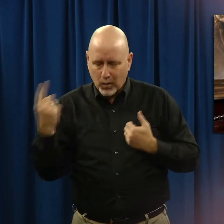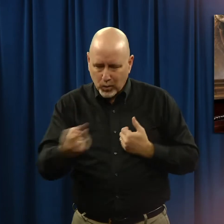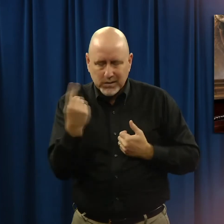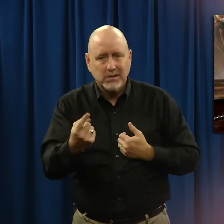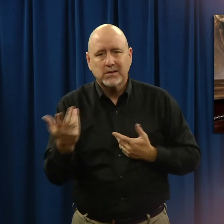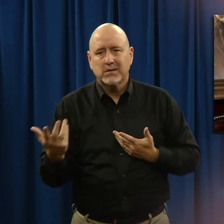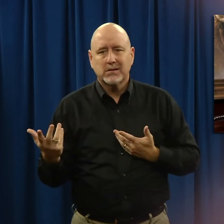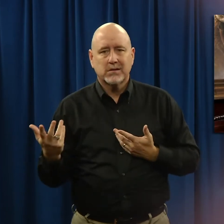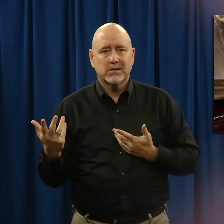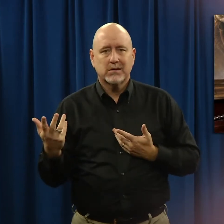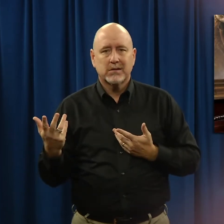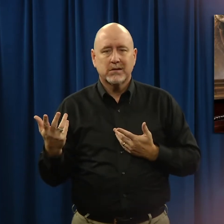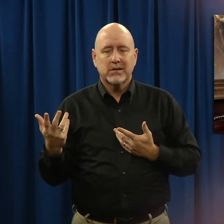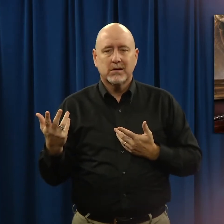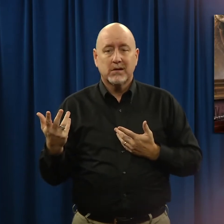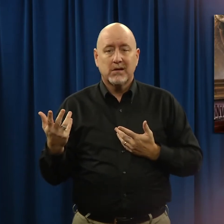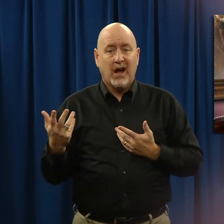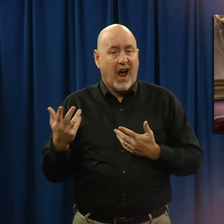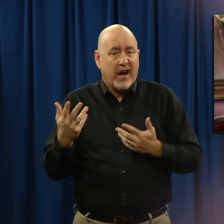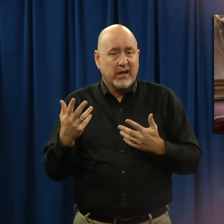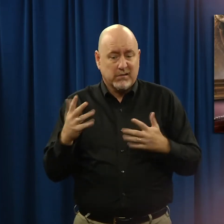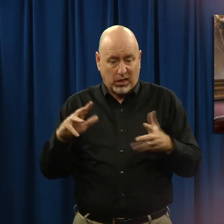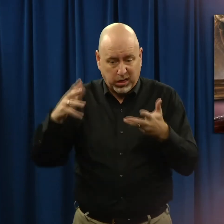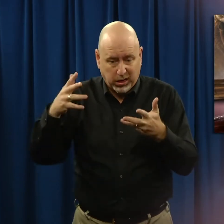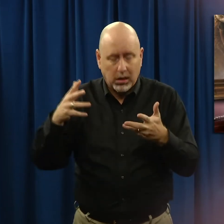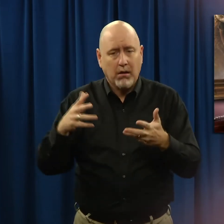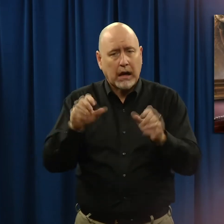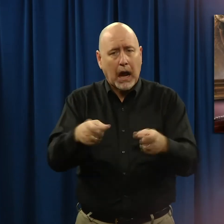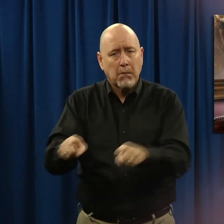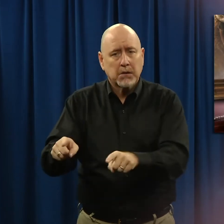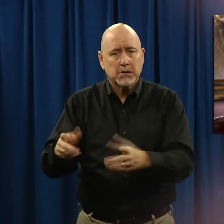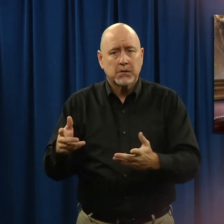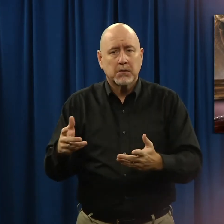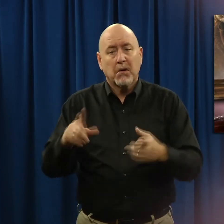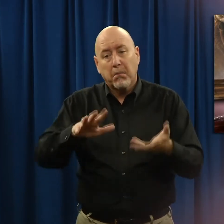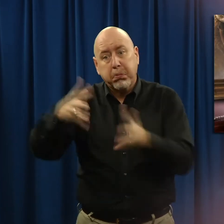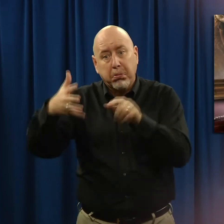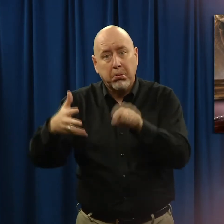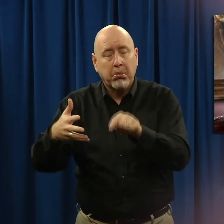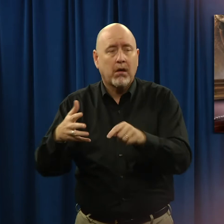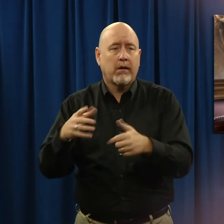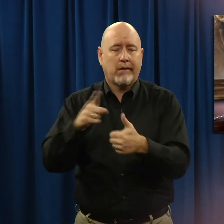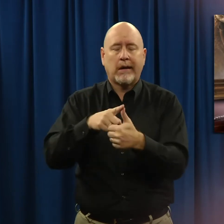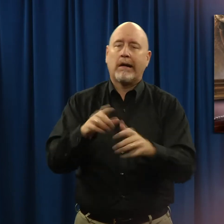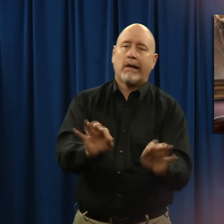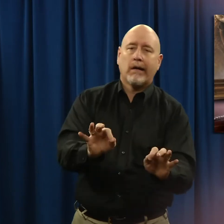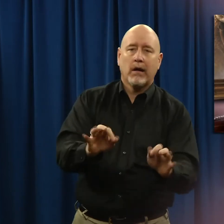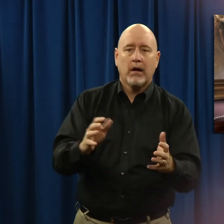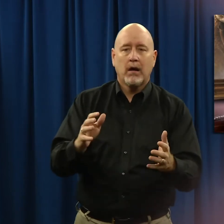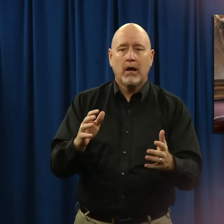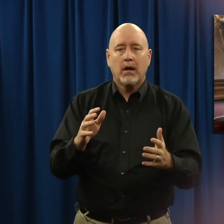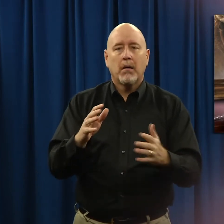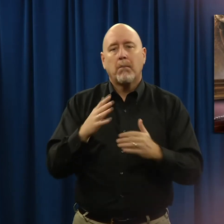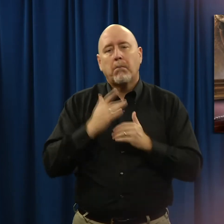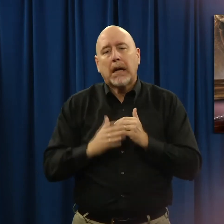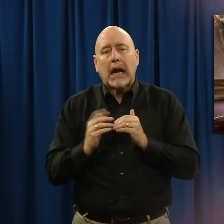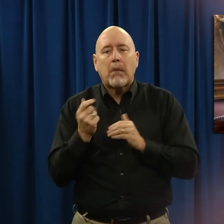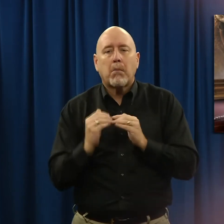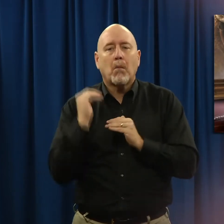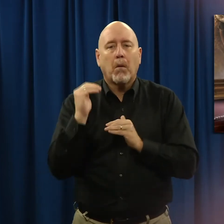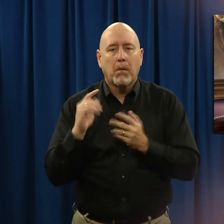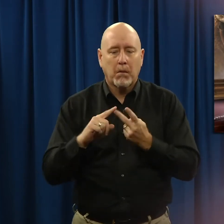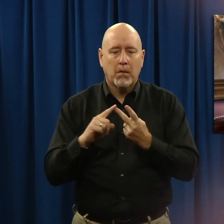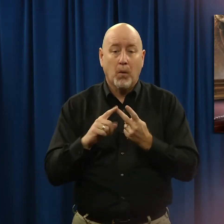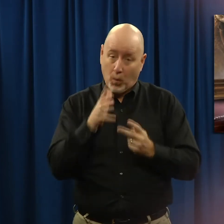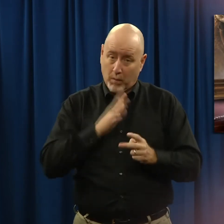risk and complications. Complications can be minimal. There can just be a little extra bleeding. Women